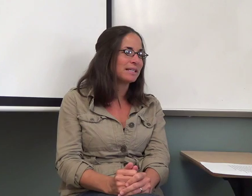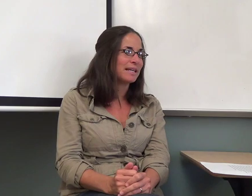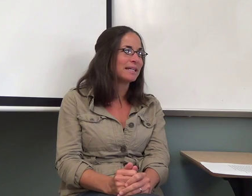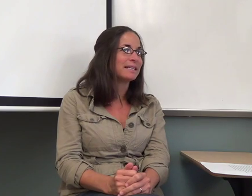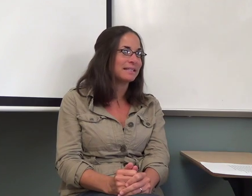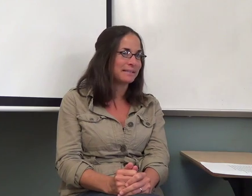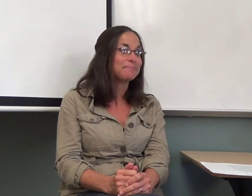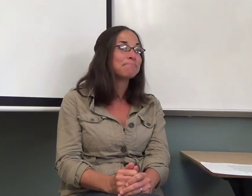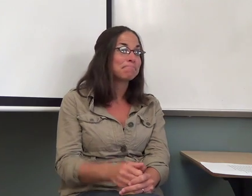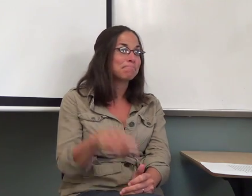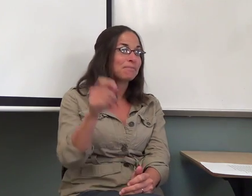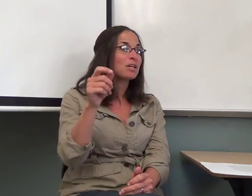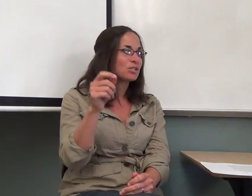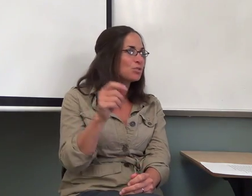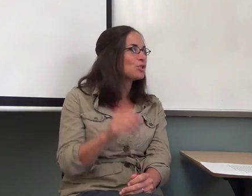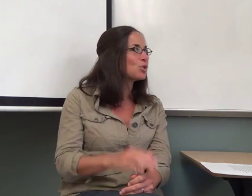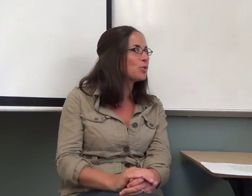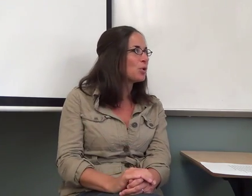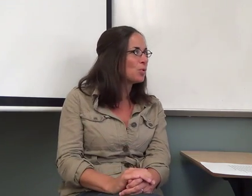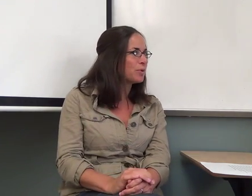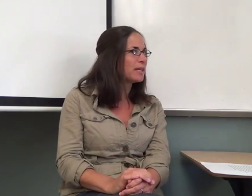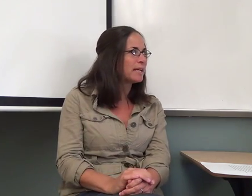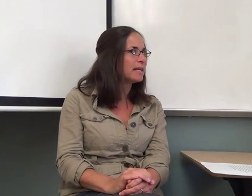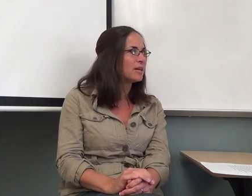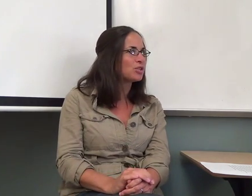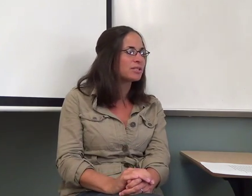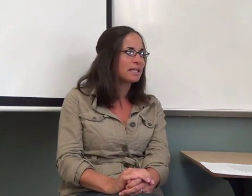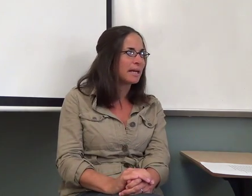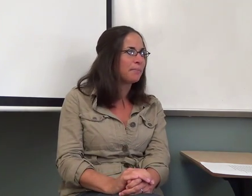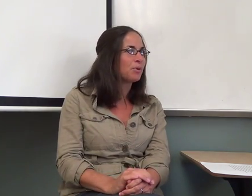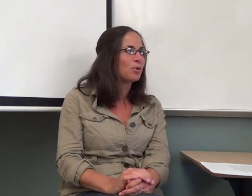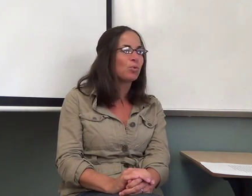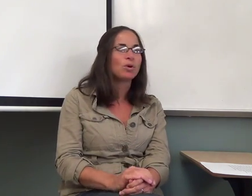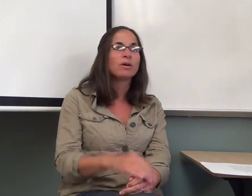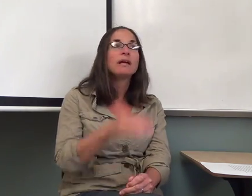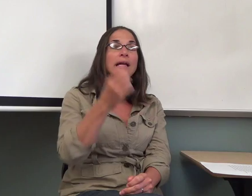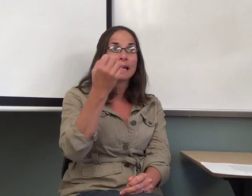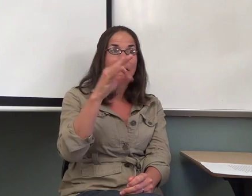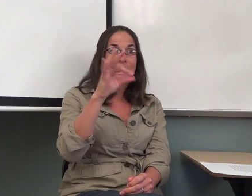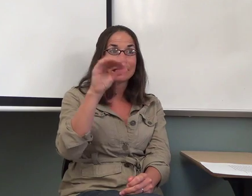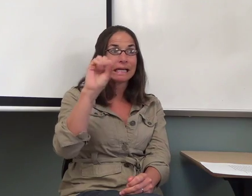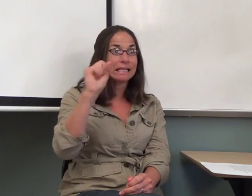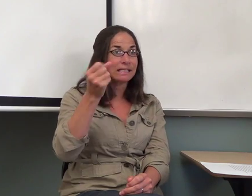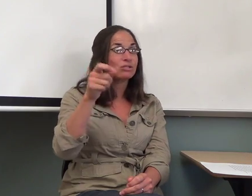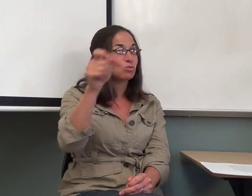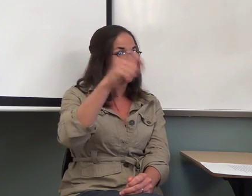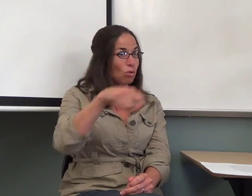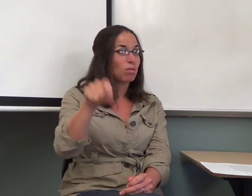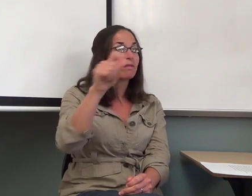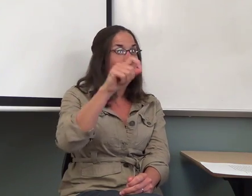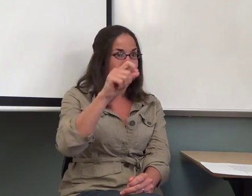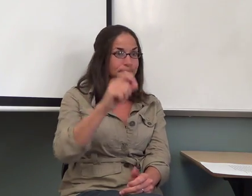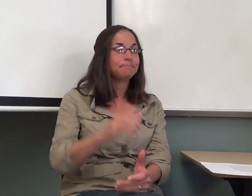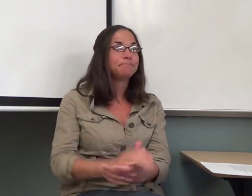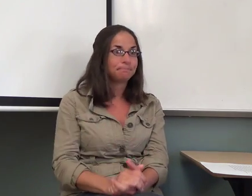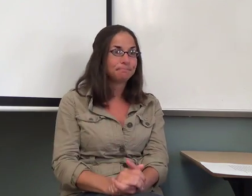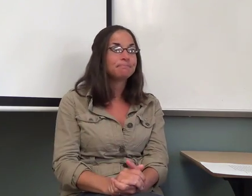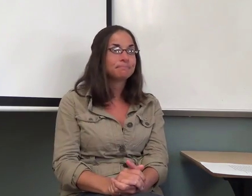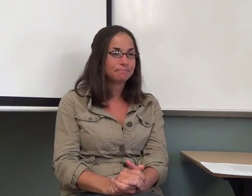the- in this case, and we're, So circle the whole thing? yeah, Just the nope, number, just or- 1990s. There we go. So if